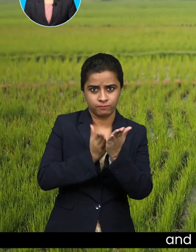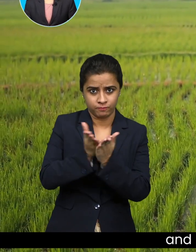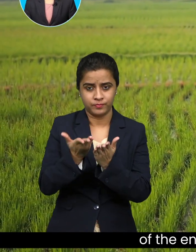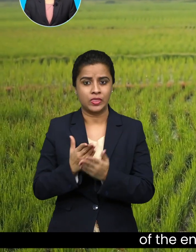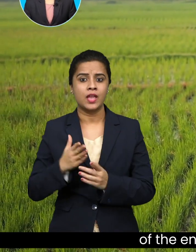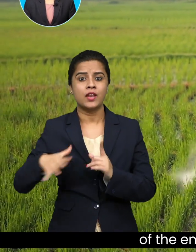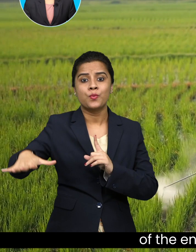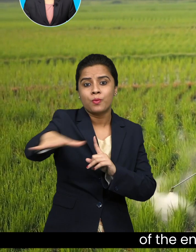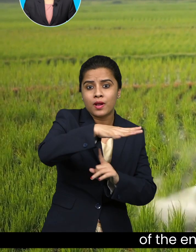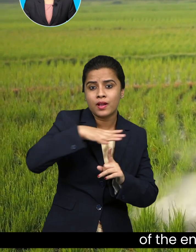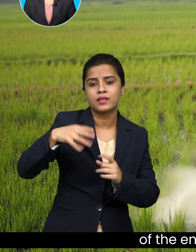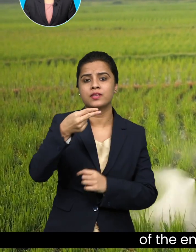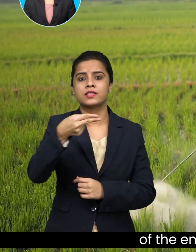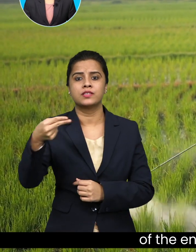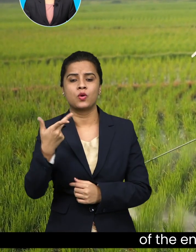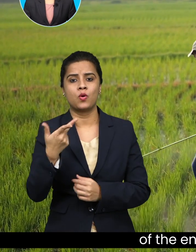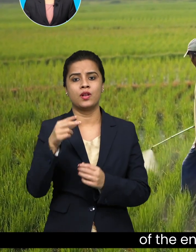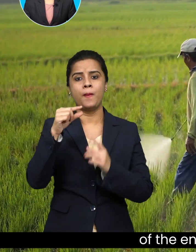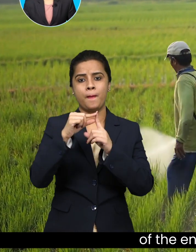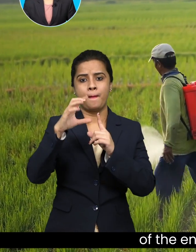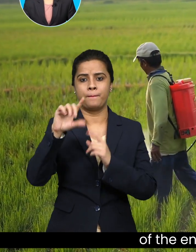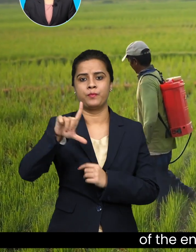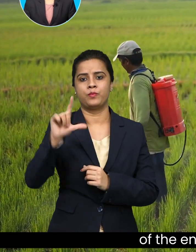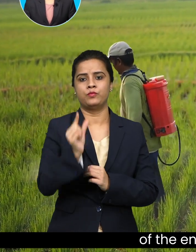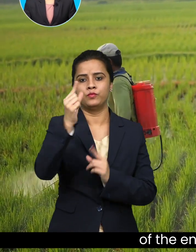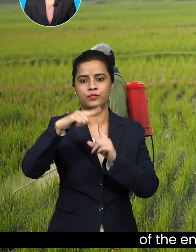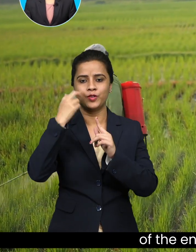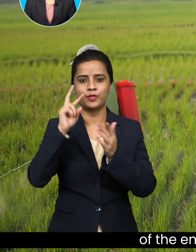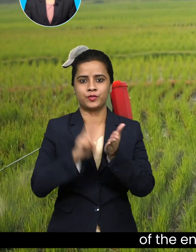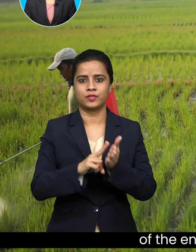characteristics of the environment is called pollution.